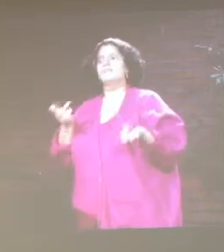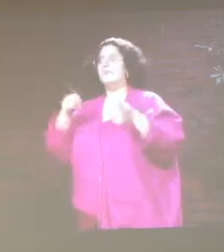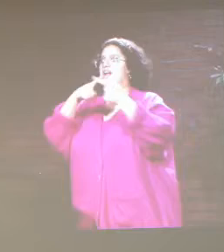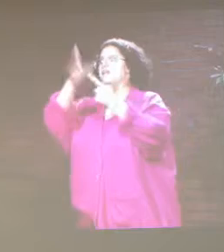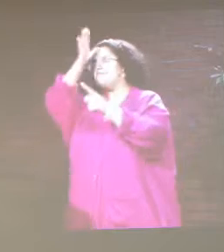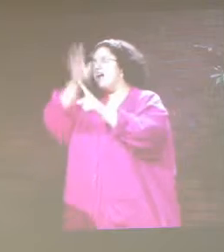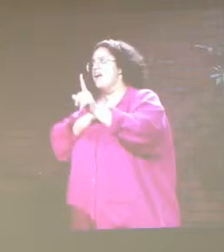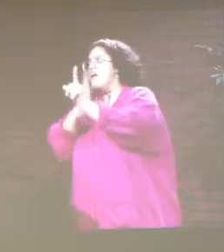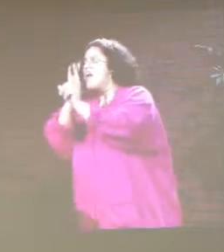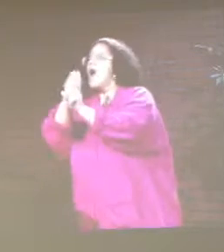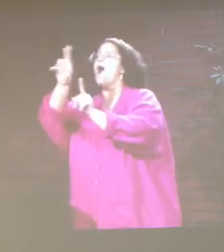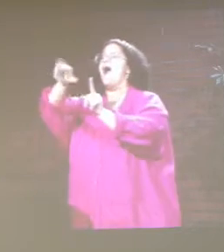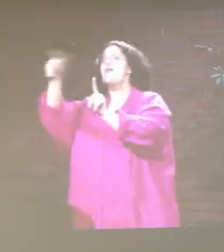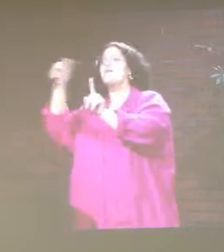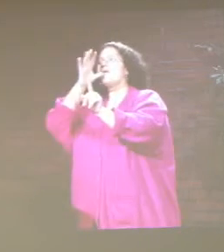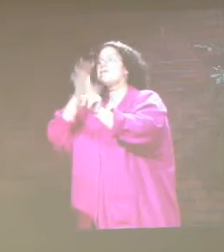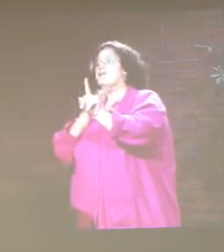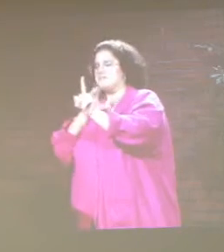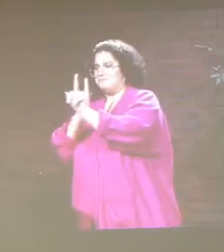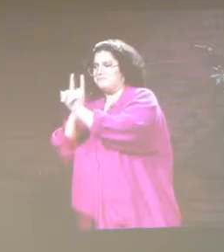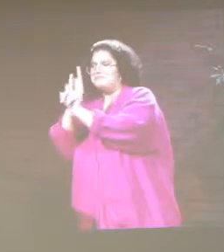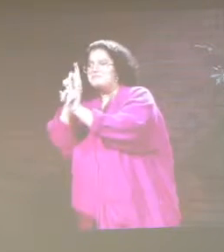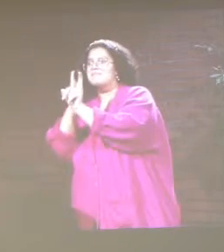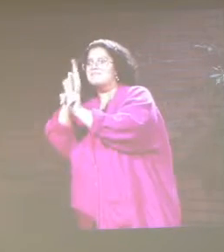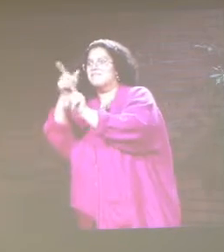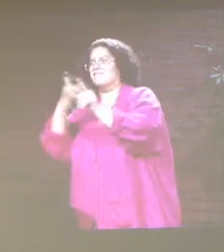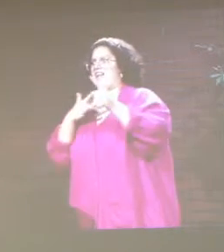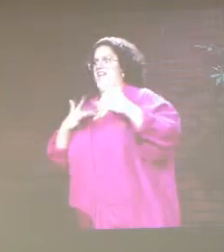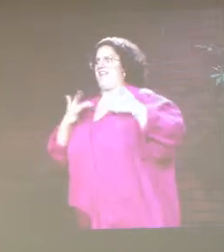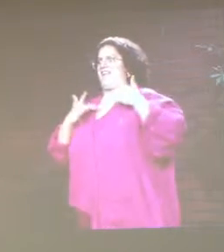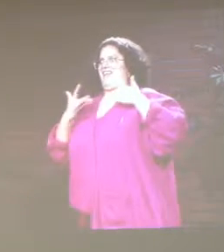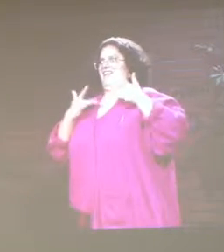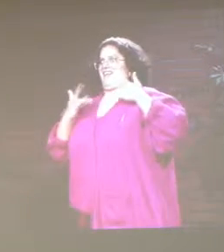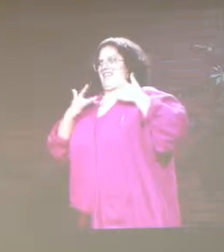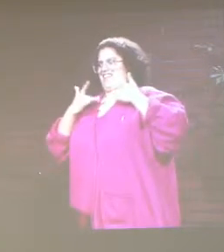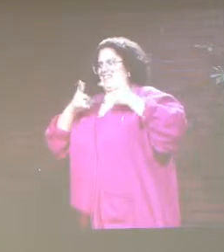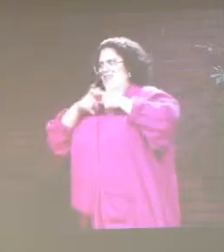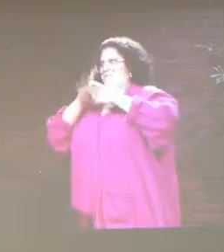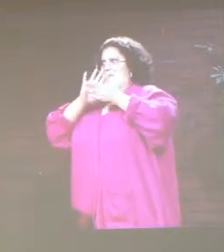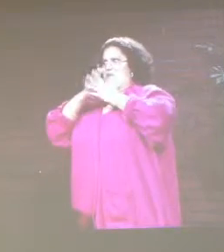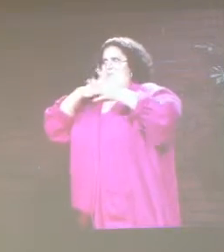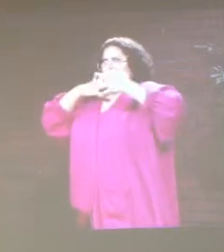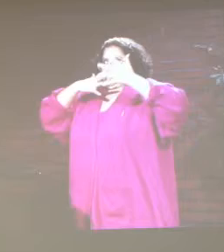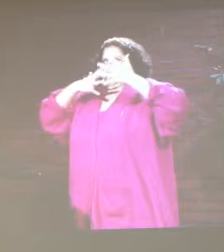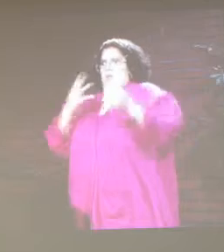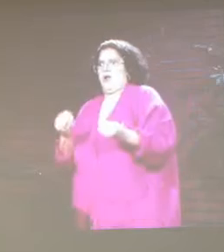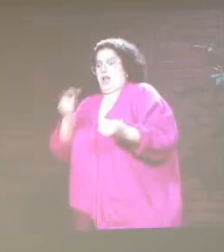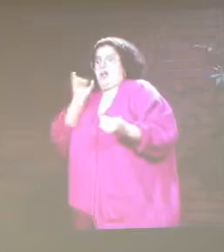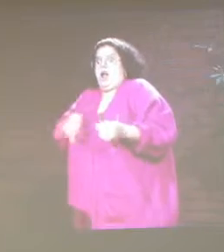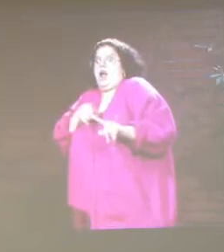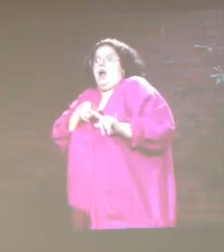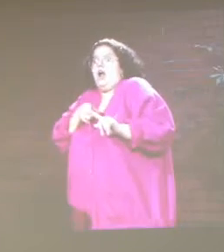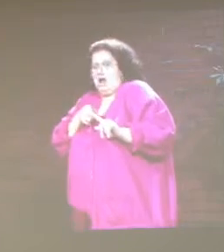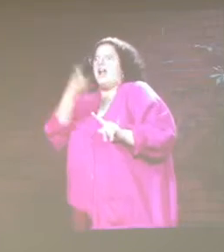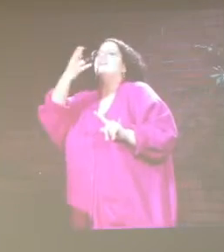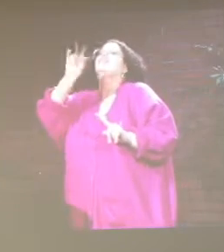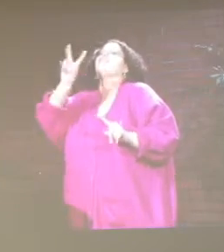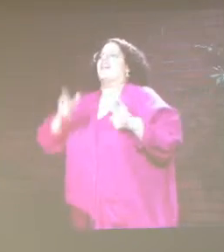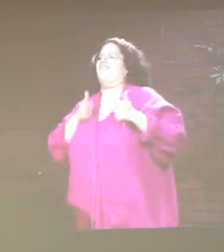And what you need to do is, most people think that after they have sex and they go to the bathroom, they can just wipe their vagina or their penis off